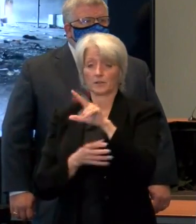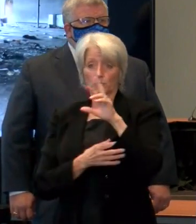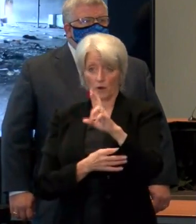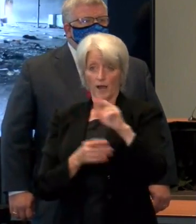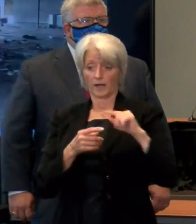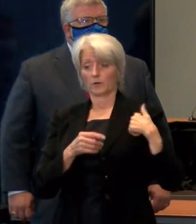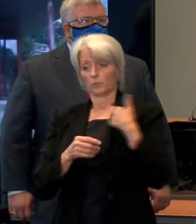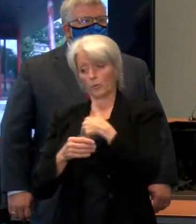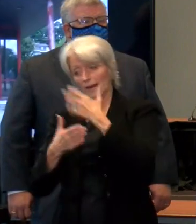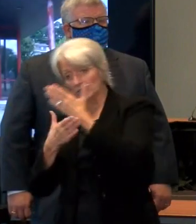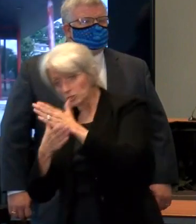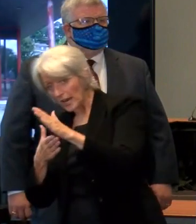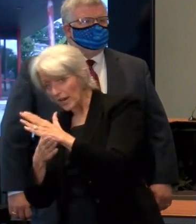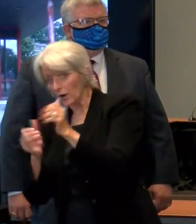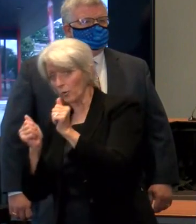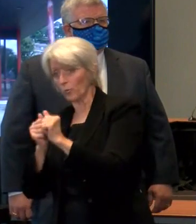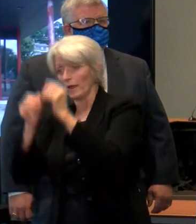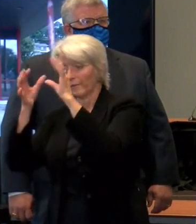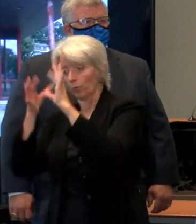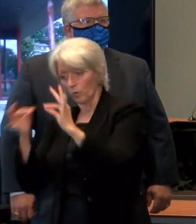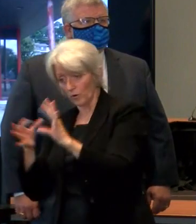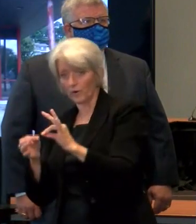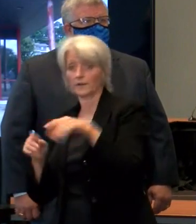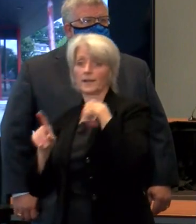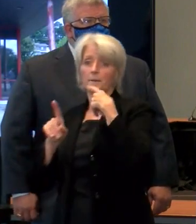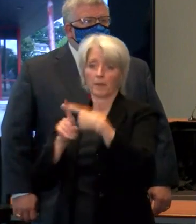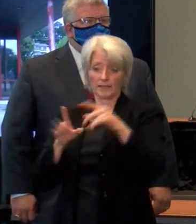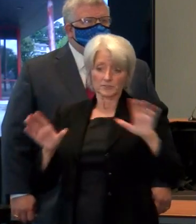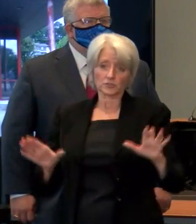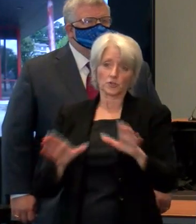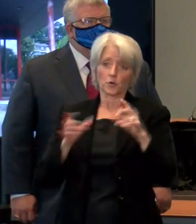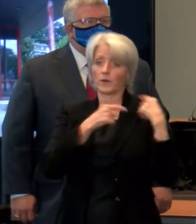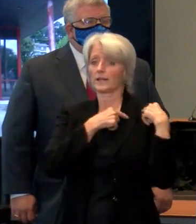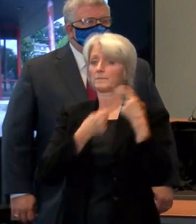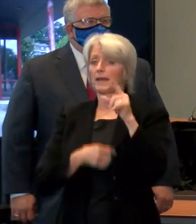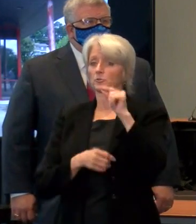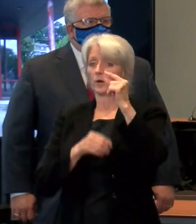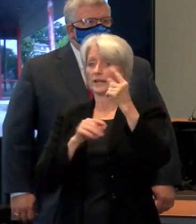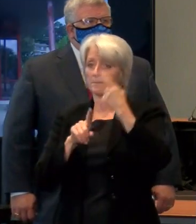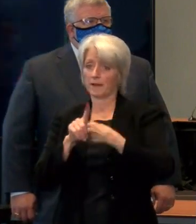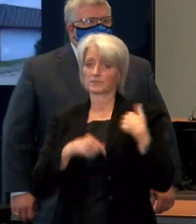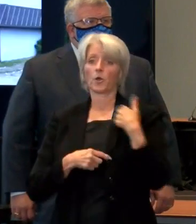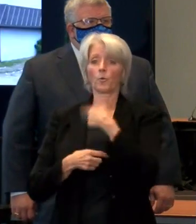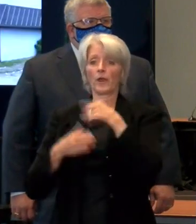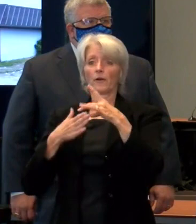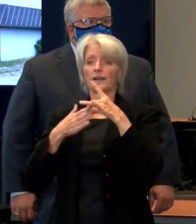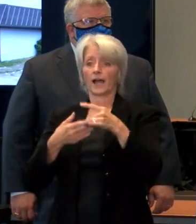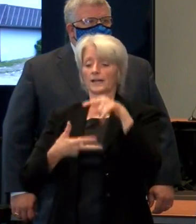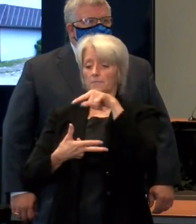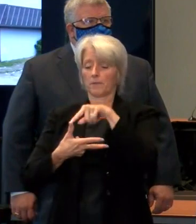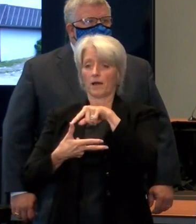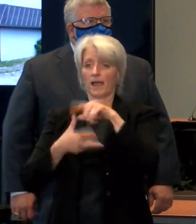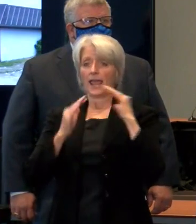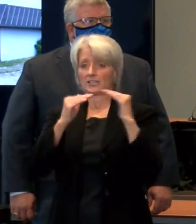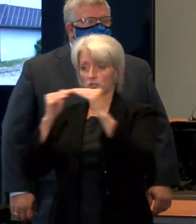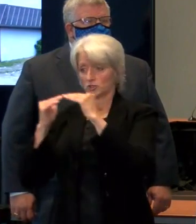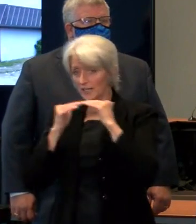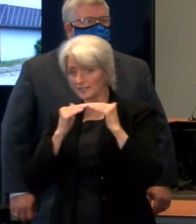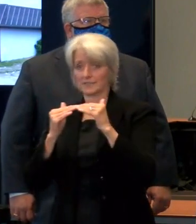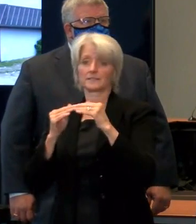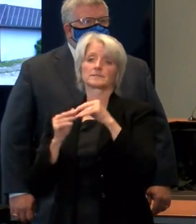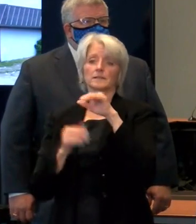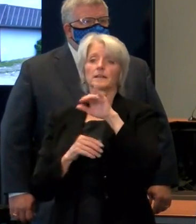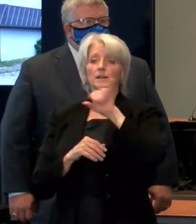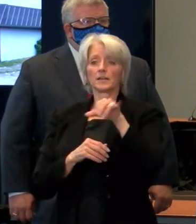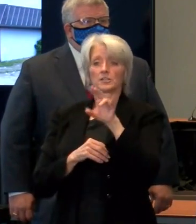only share in word but in deed over the last 20 months is that we are guided by 3 pillars. That is justice, equitable